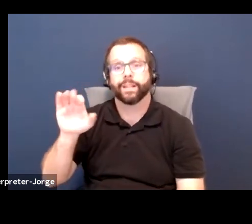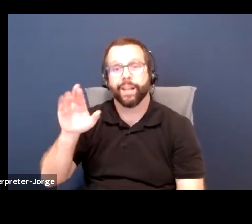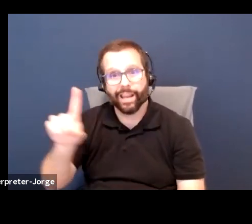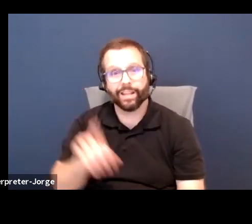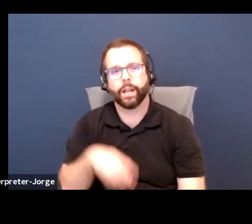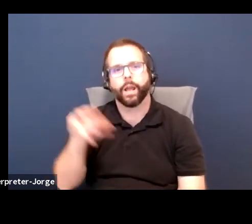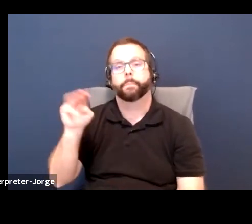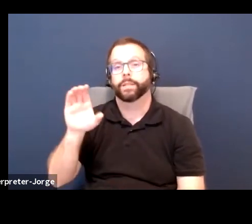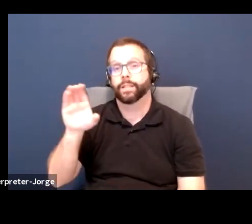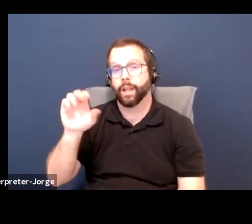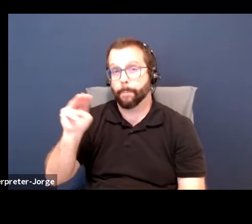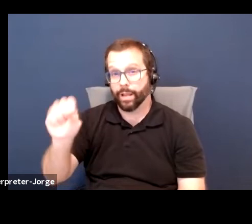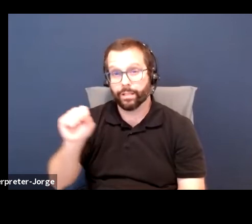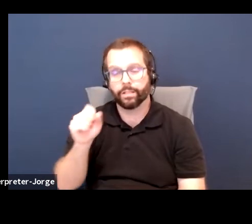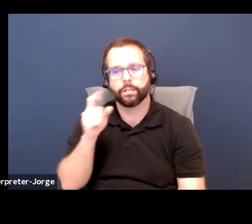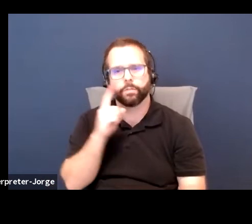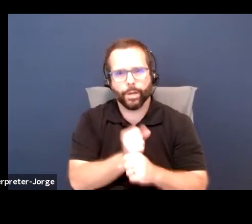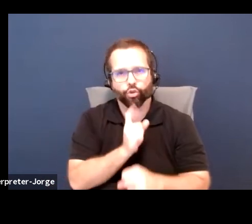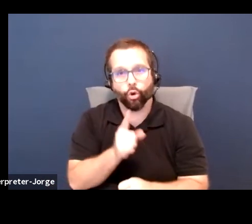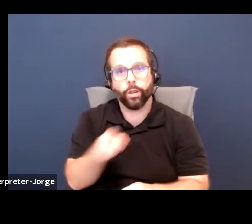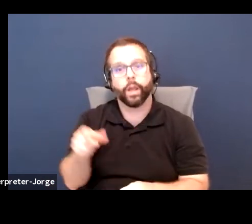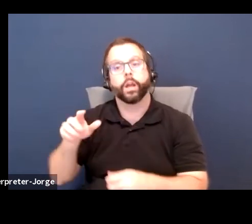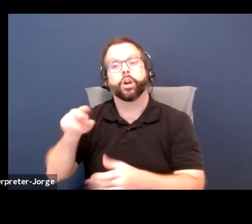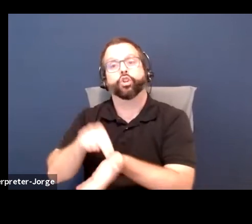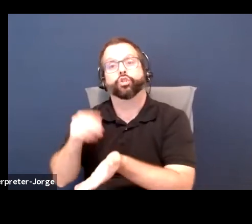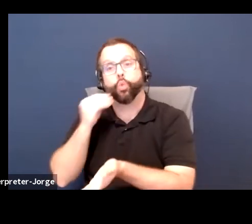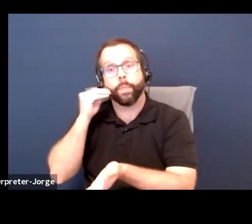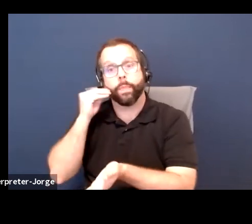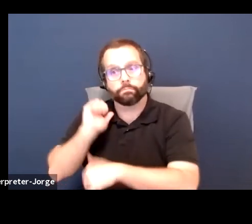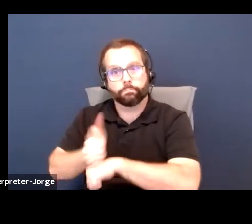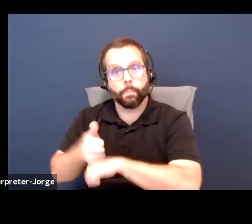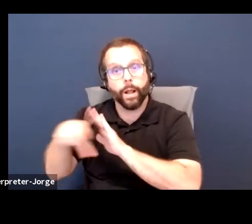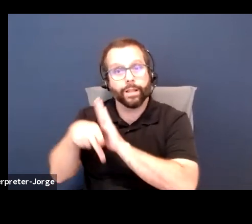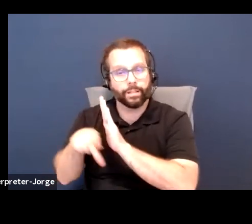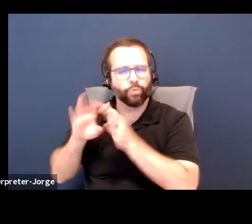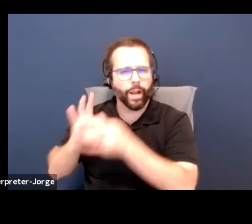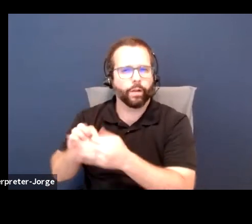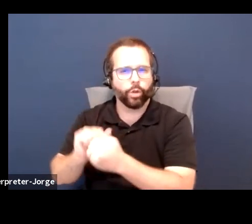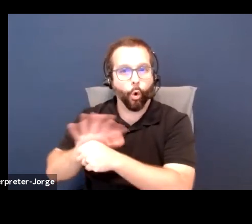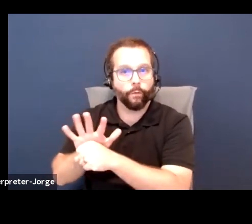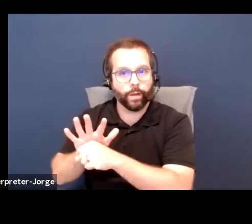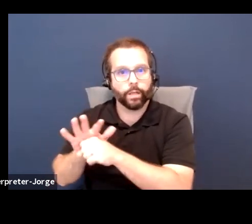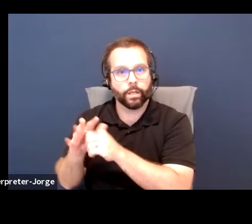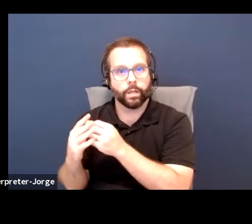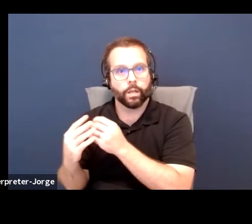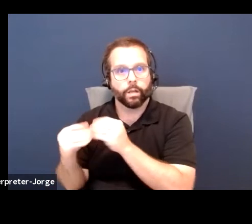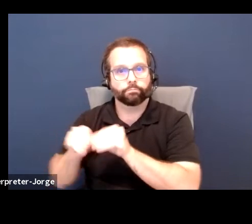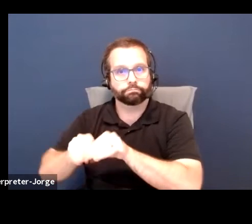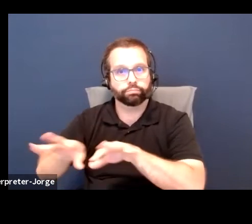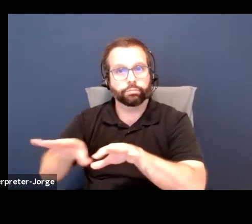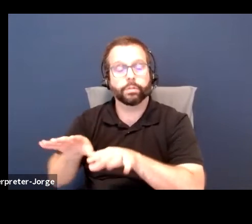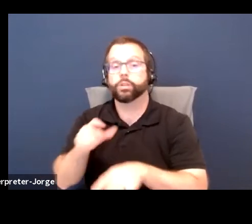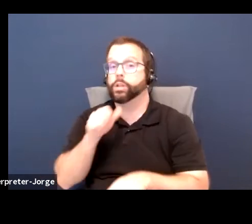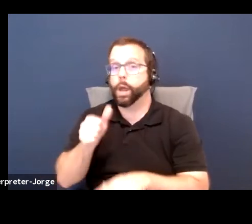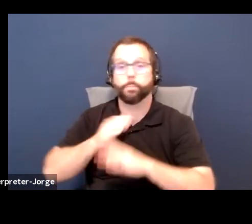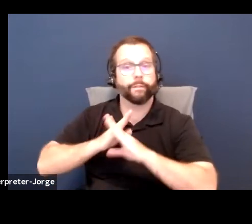place visitation policies tied to COVID outbreaks, that it does not prevent ACL's networks,